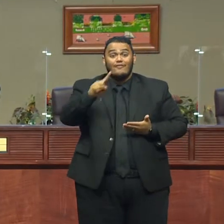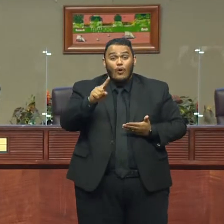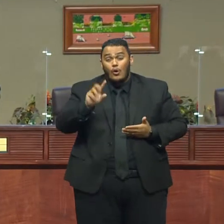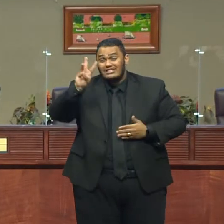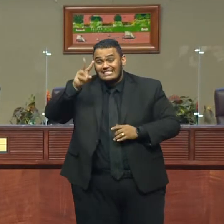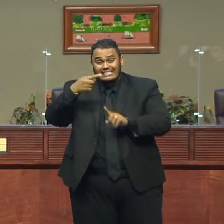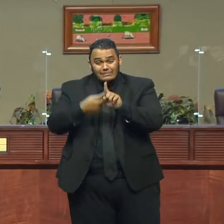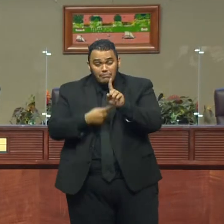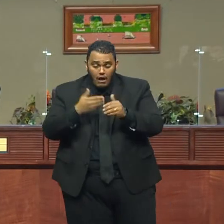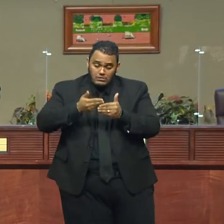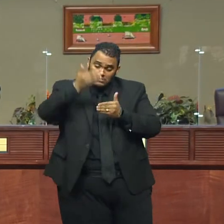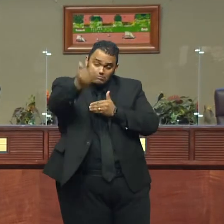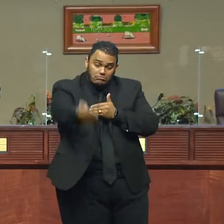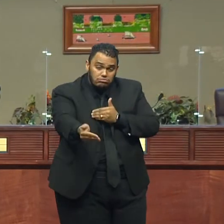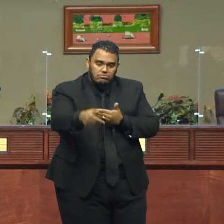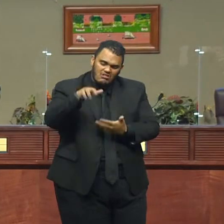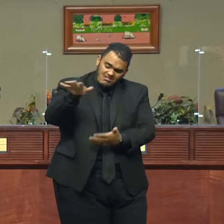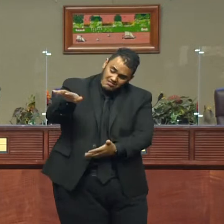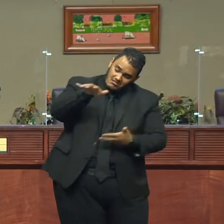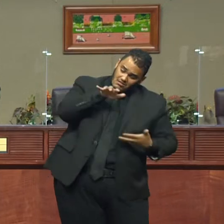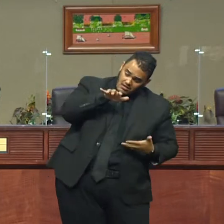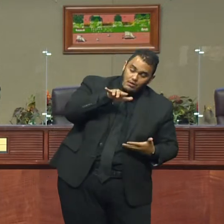seniors in 30 different